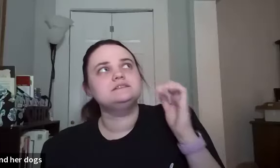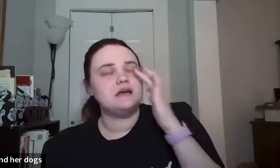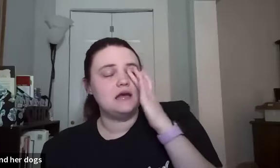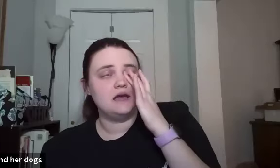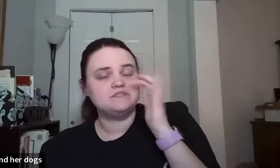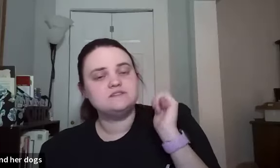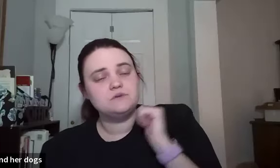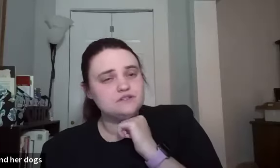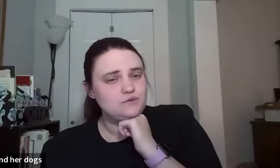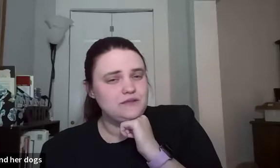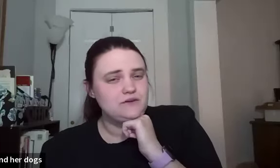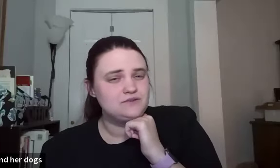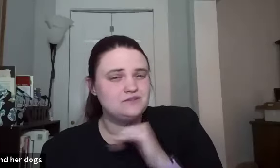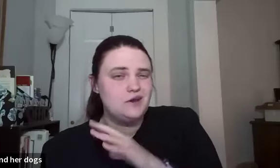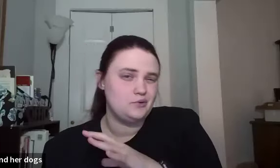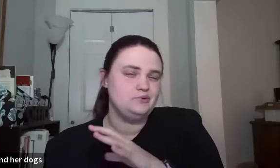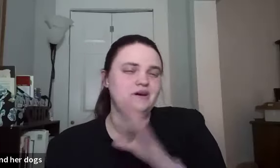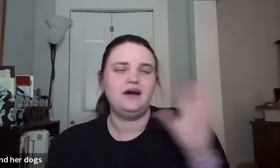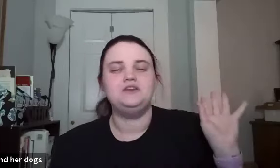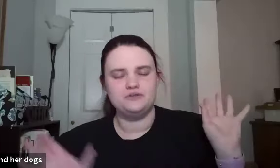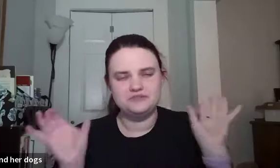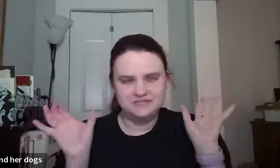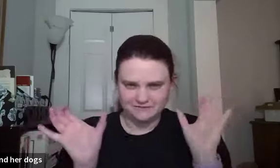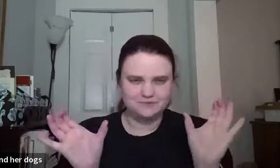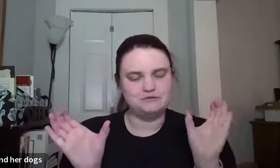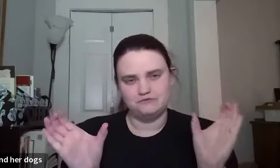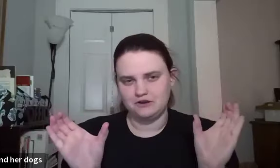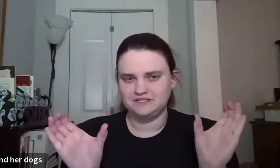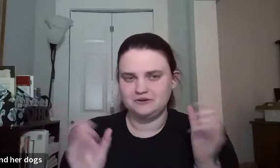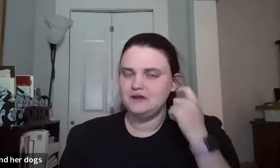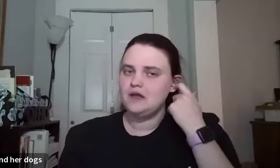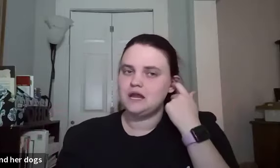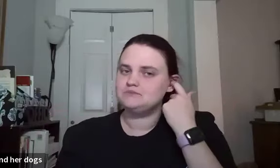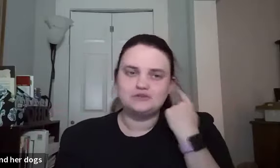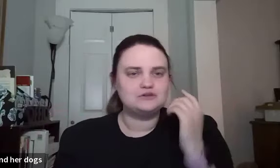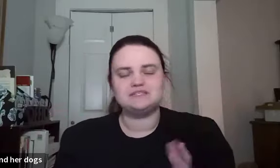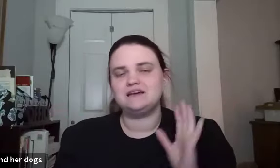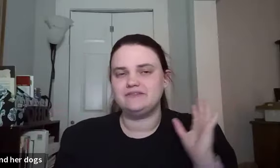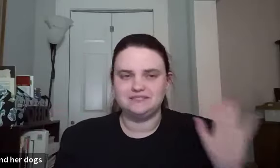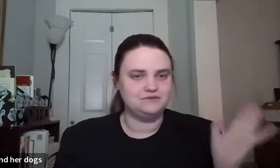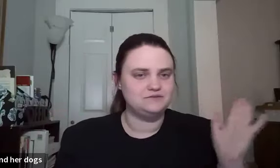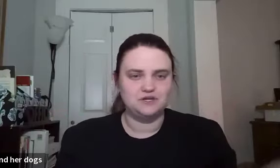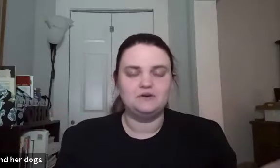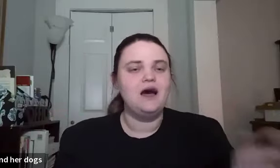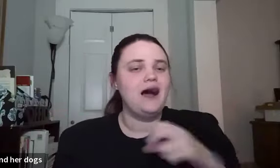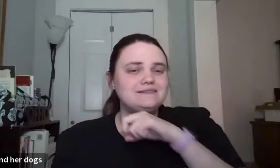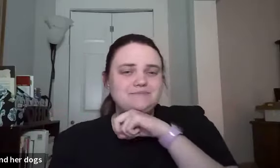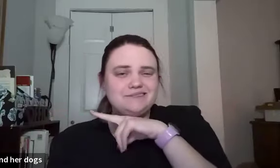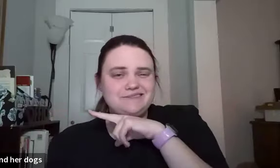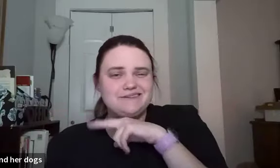I have seen this one also with toad. I know there's a difference between frog and toad, and I'm sure there's a sign that's different for toad. I typically do this